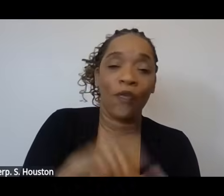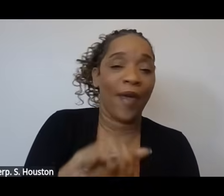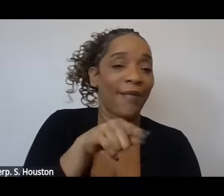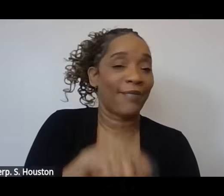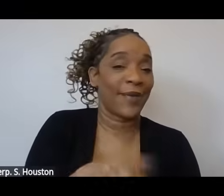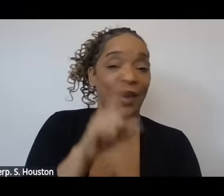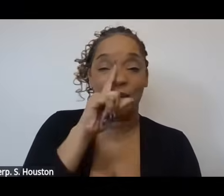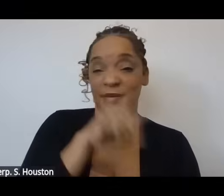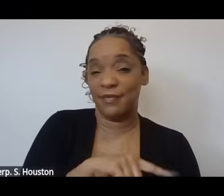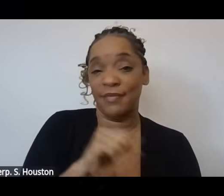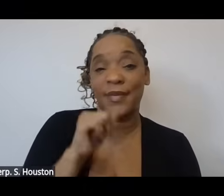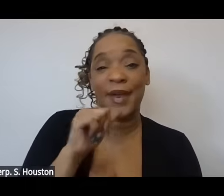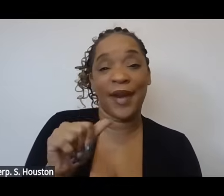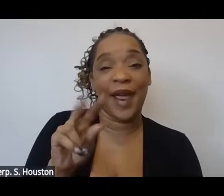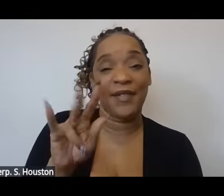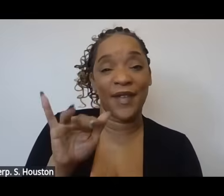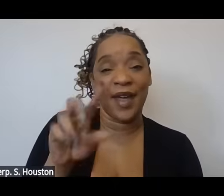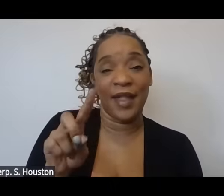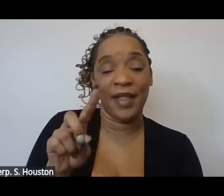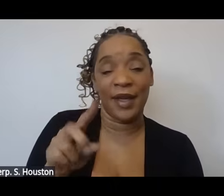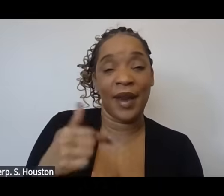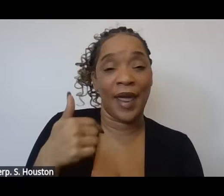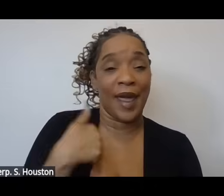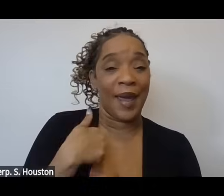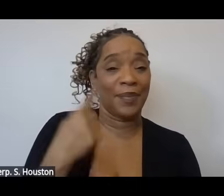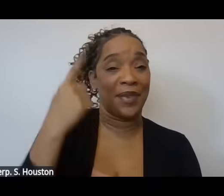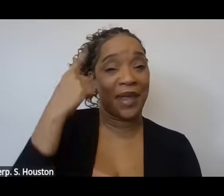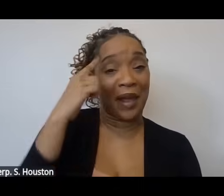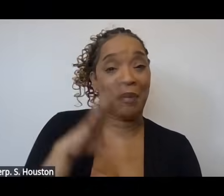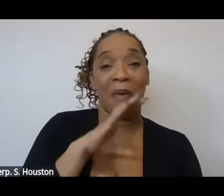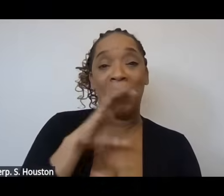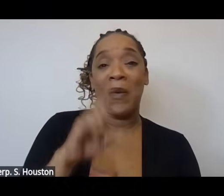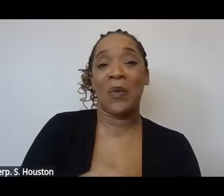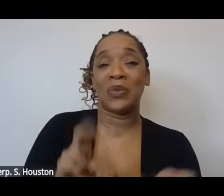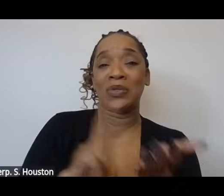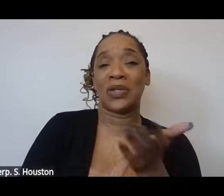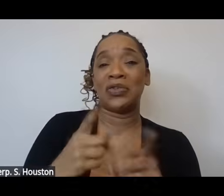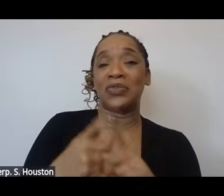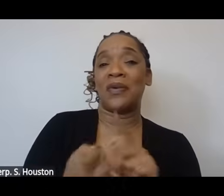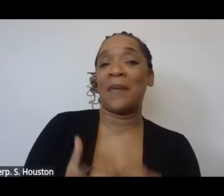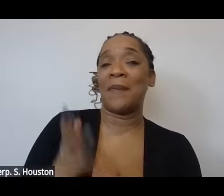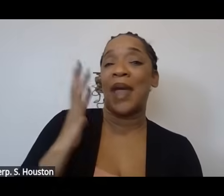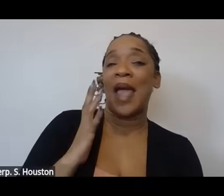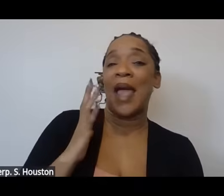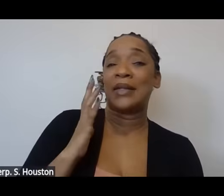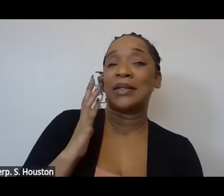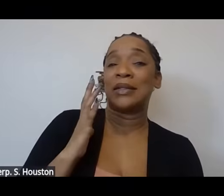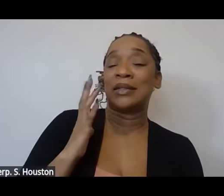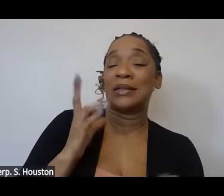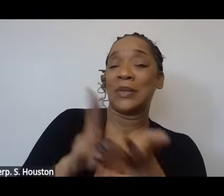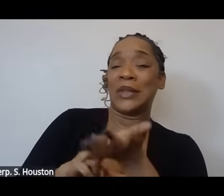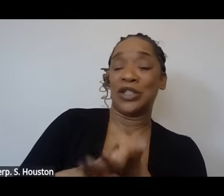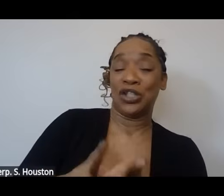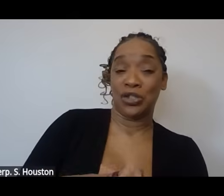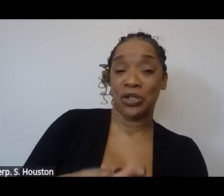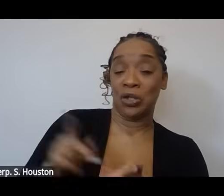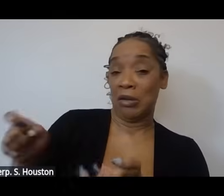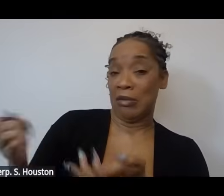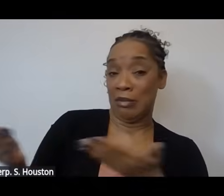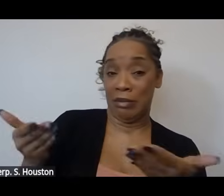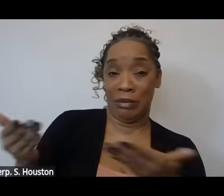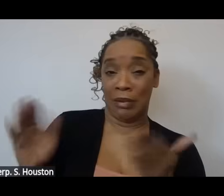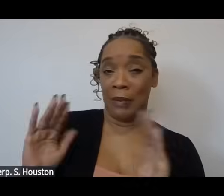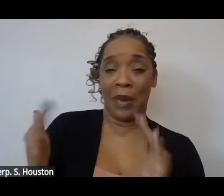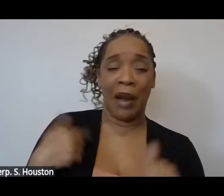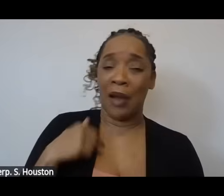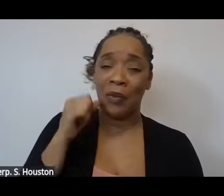believe that old signatures from past petitions are reason enough to do that. But